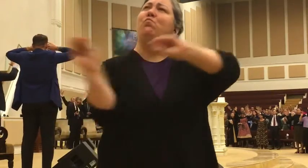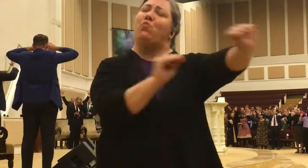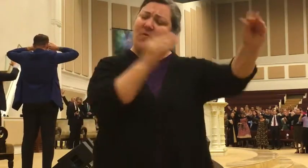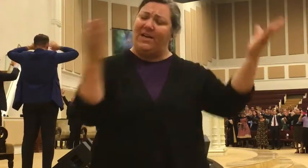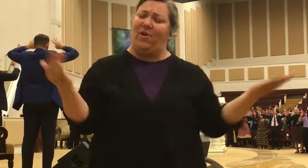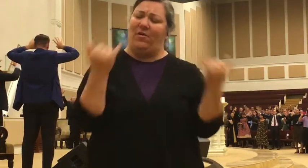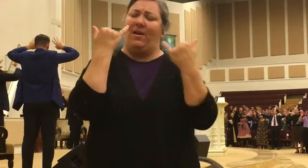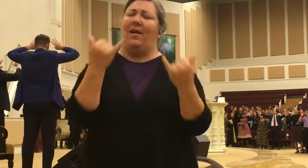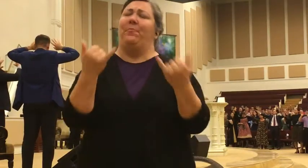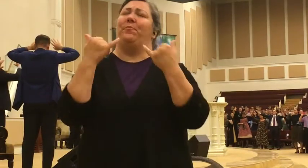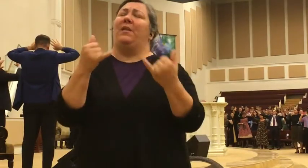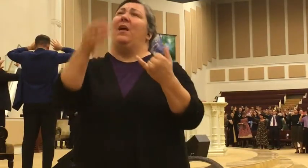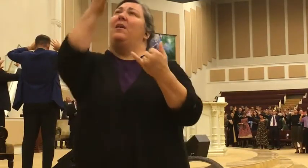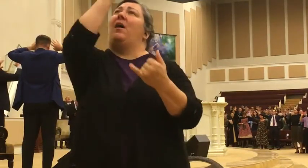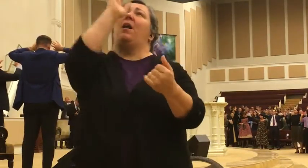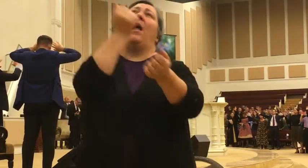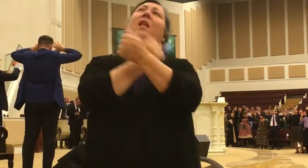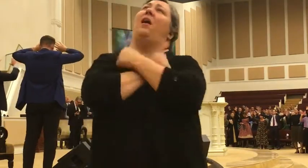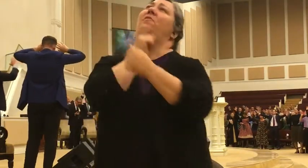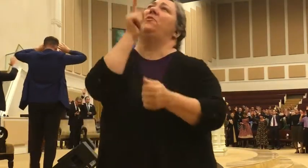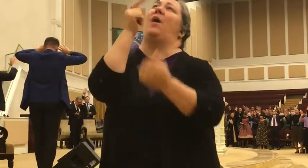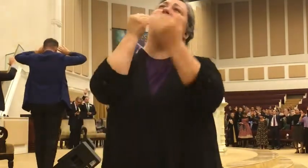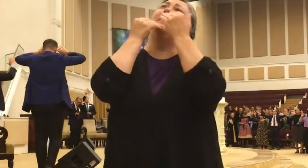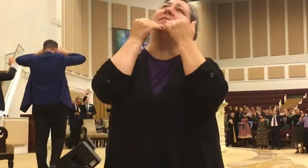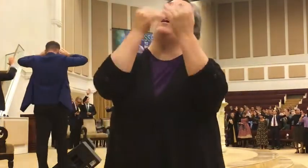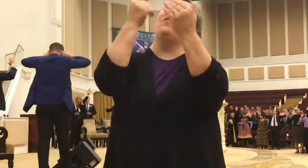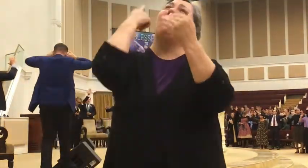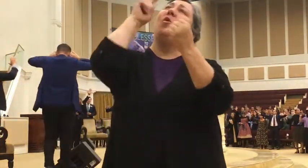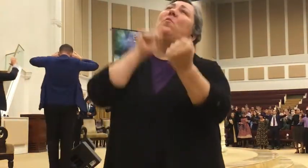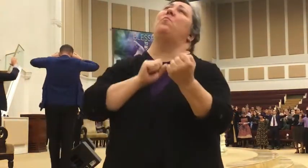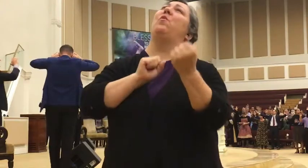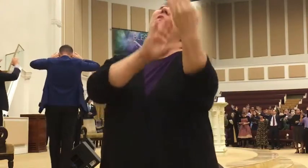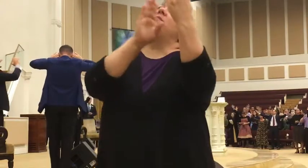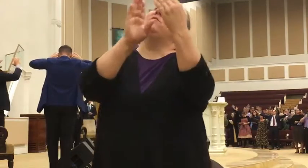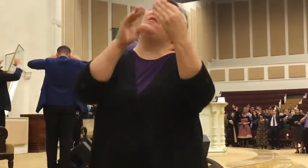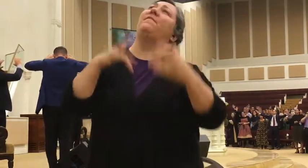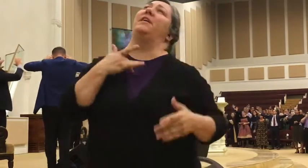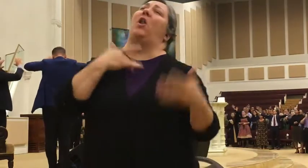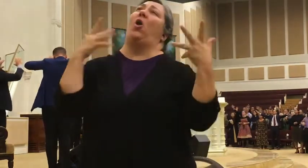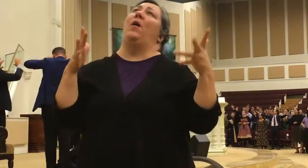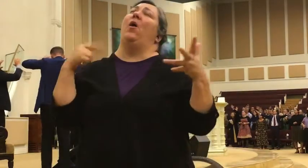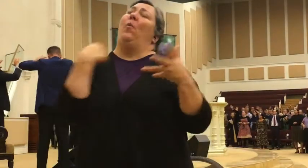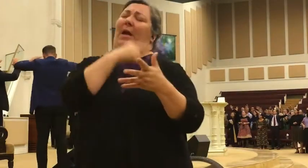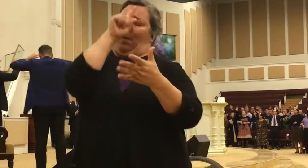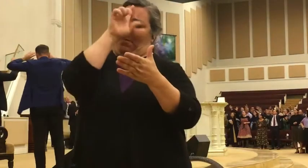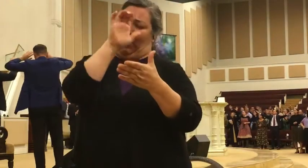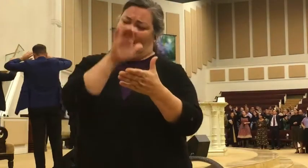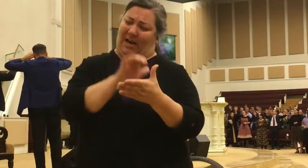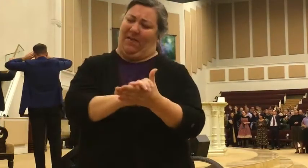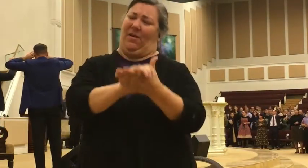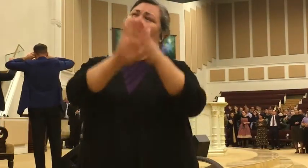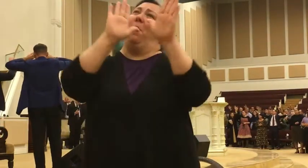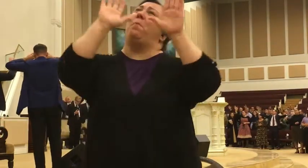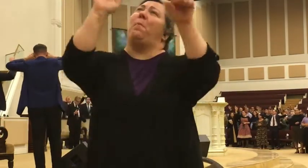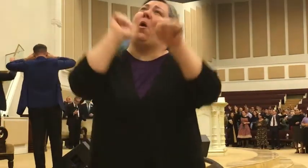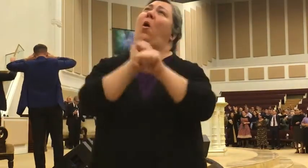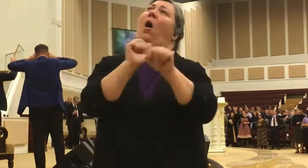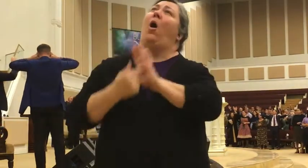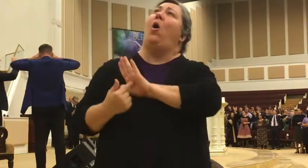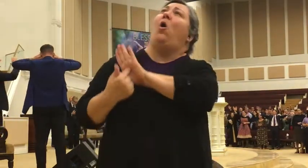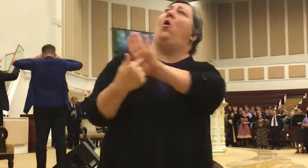sanctuary. God, I love you. I thank you for the presence of God we feel already. We are believing for a miraculous demonstration